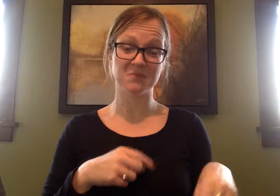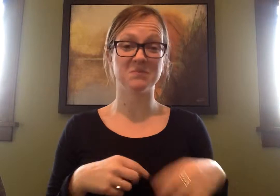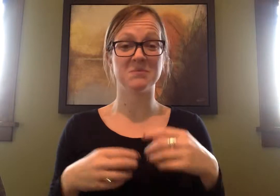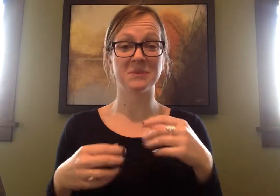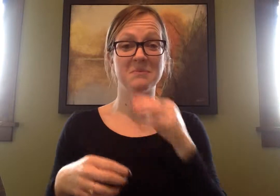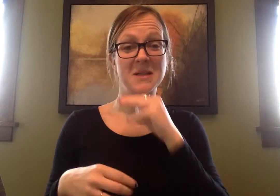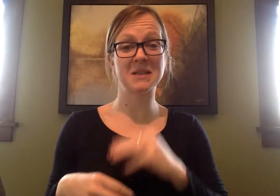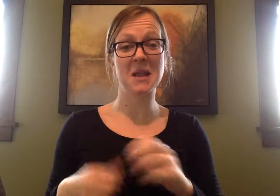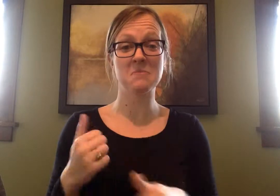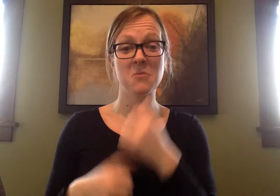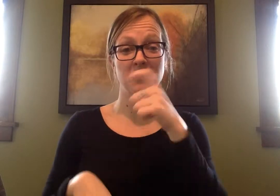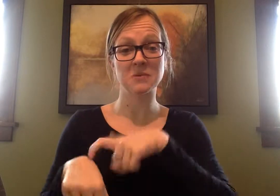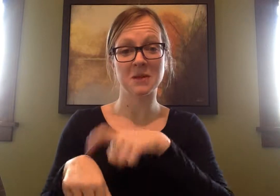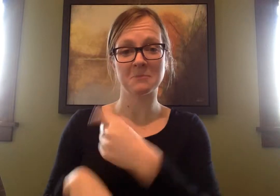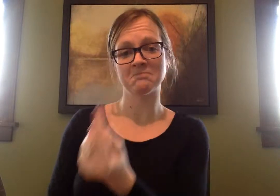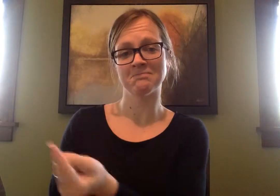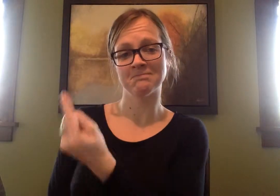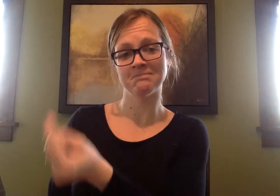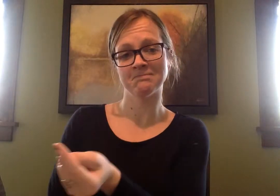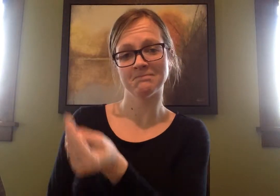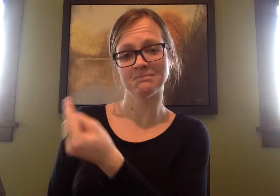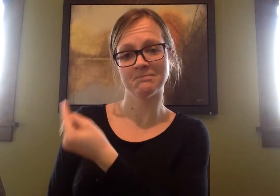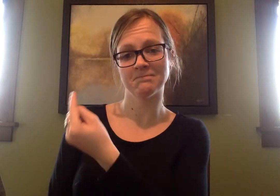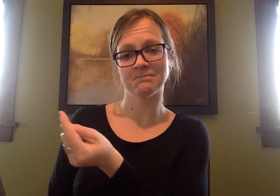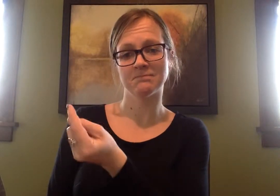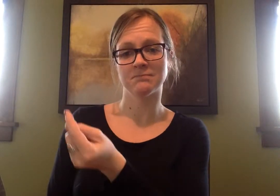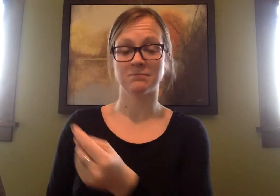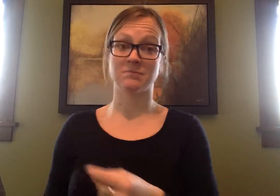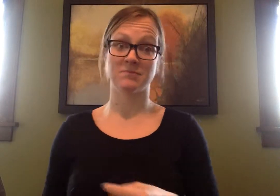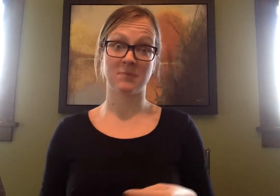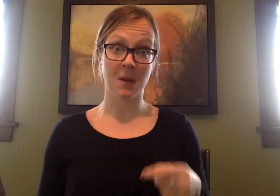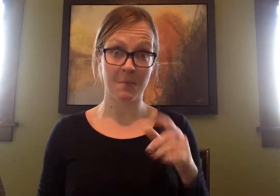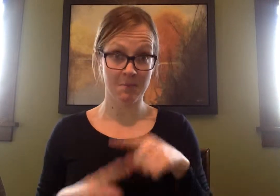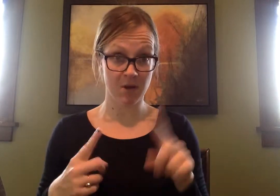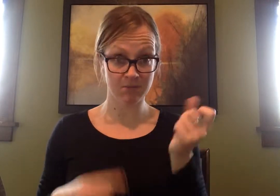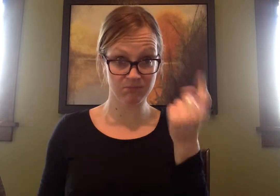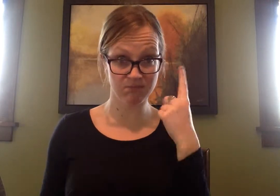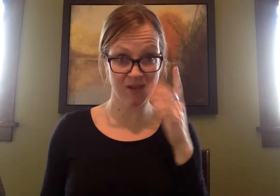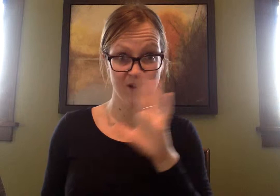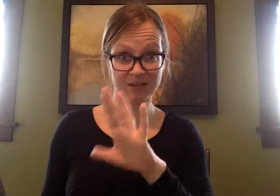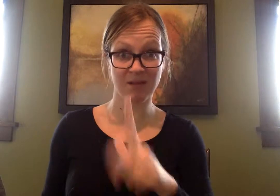Mzee's life was about to change.